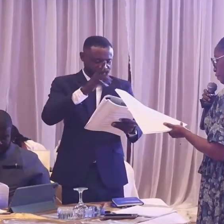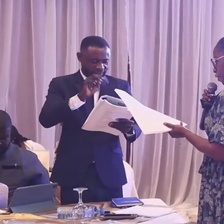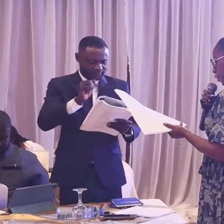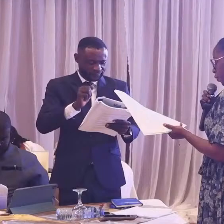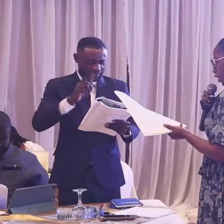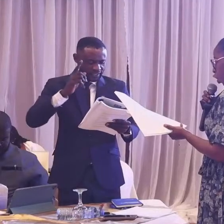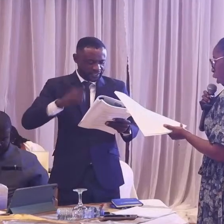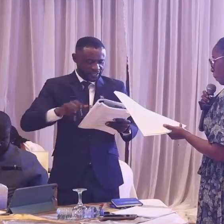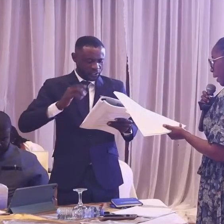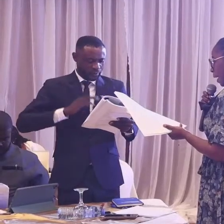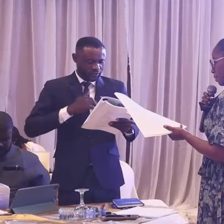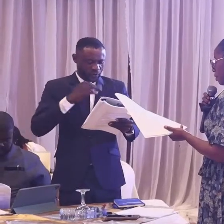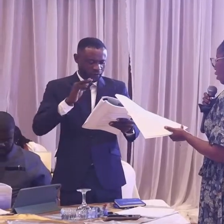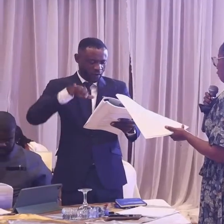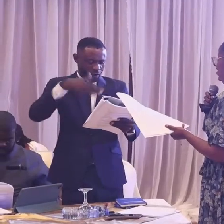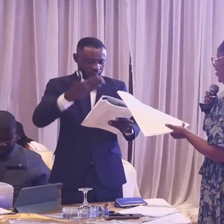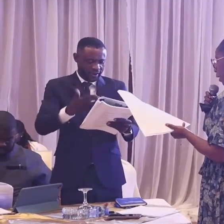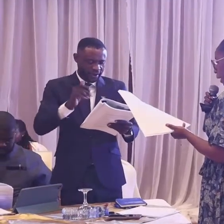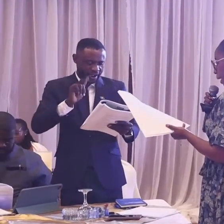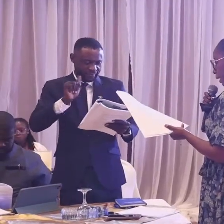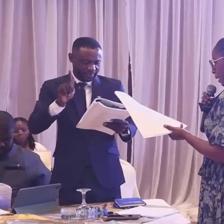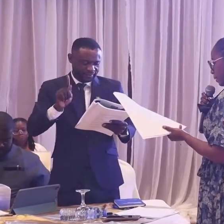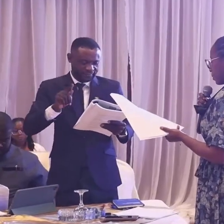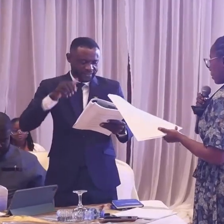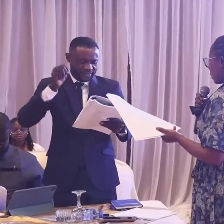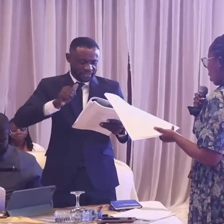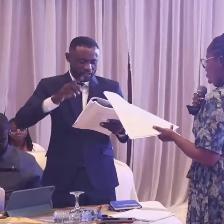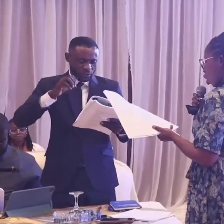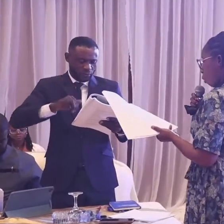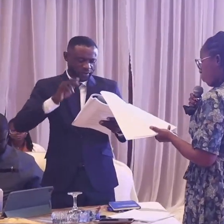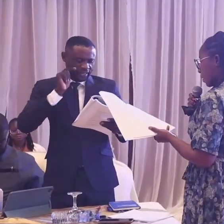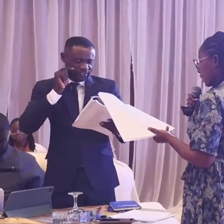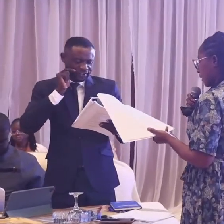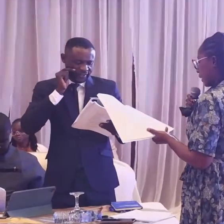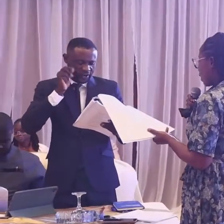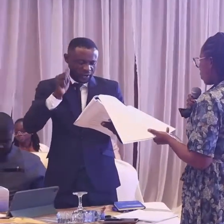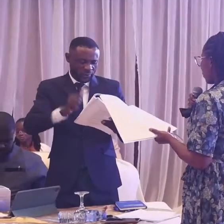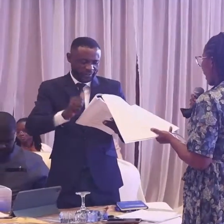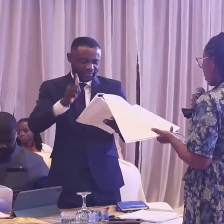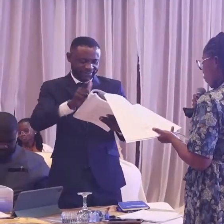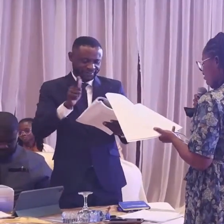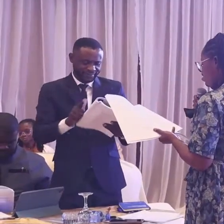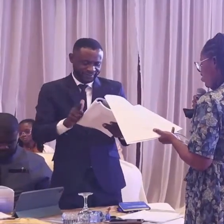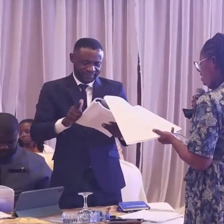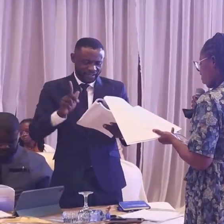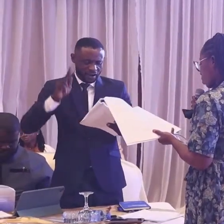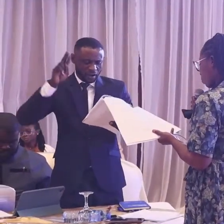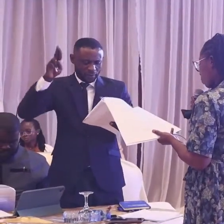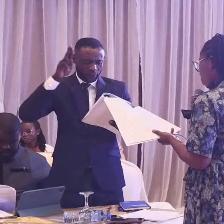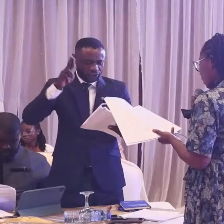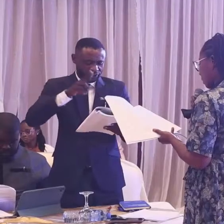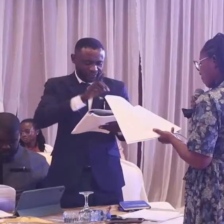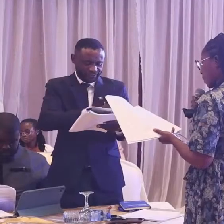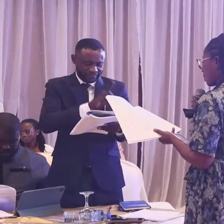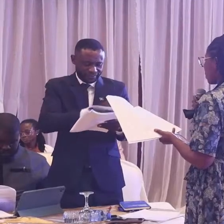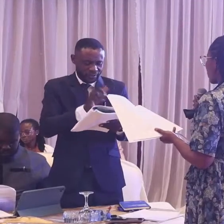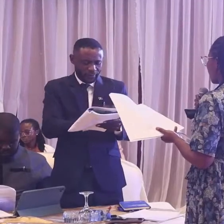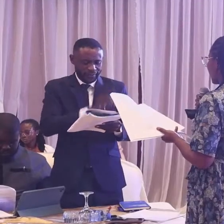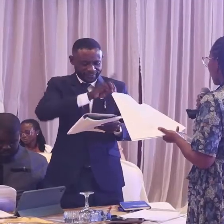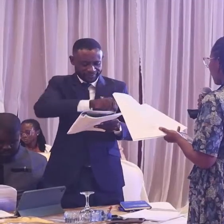review the compliance of all airlines operating in Nigeria with laws protecting persons